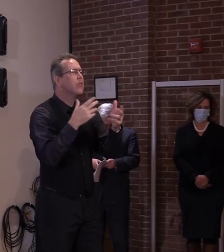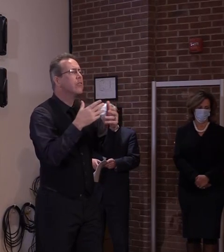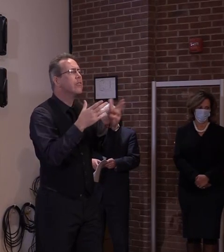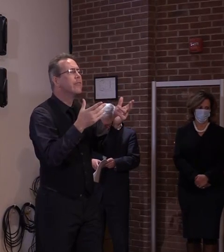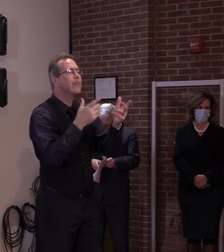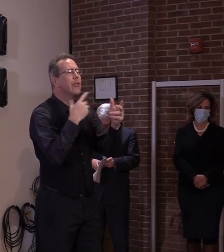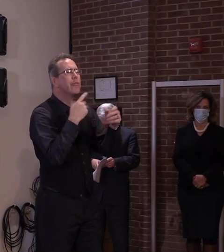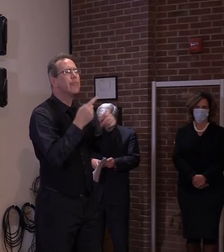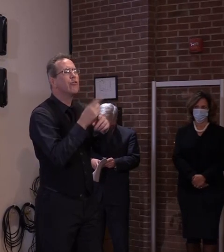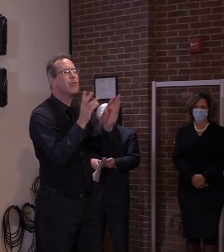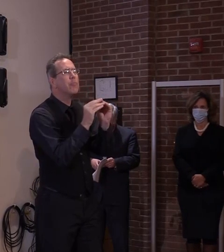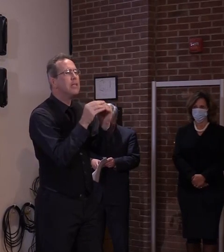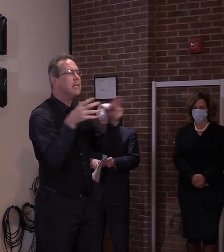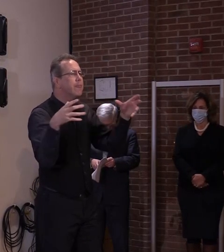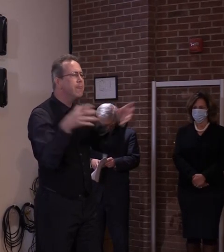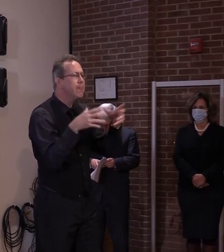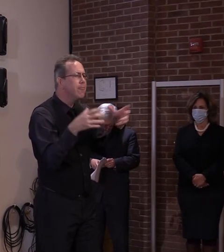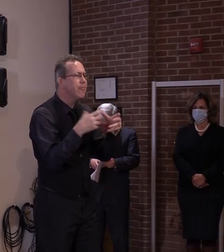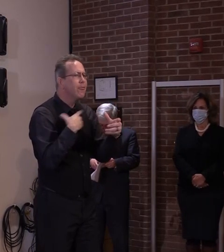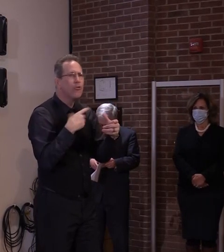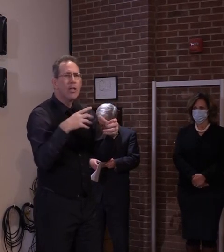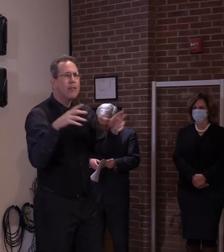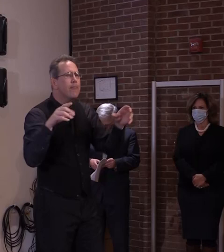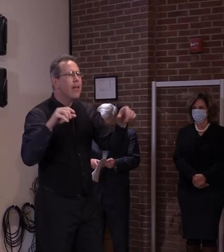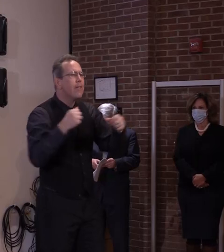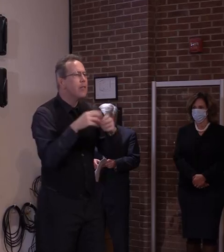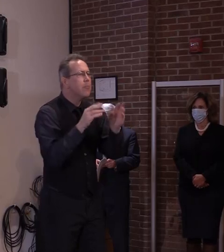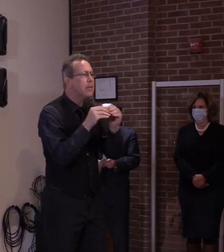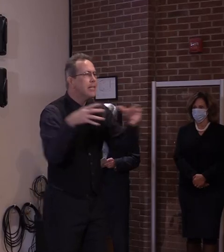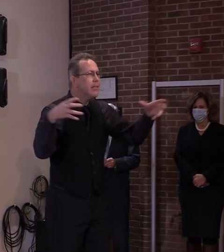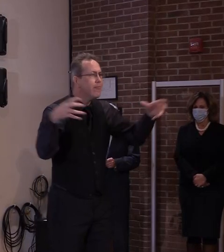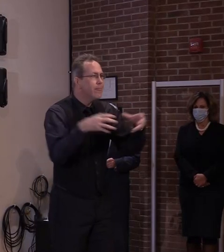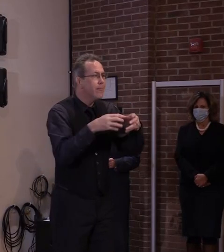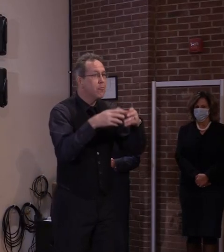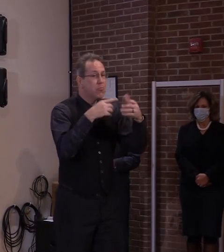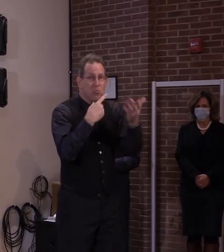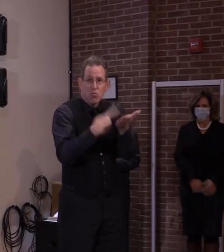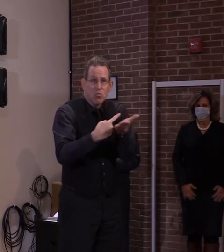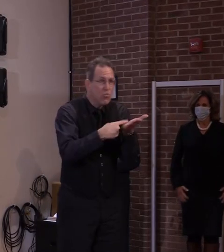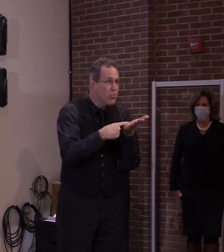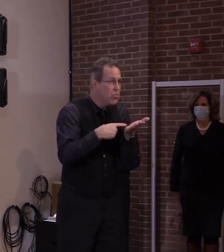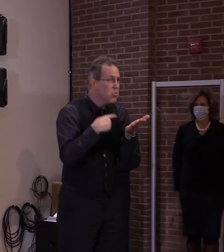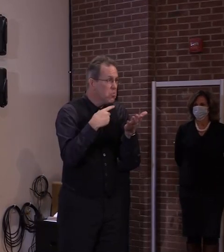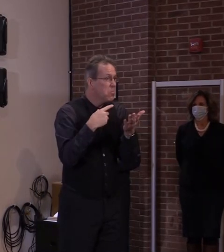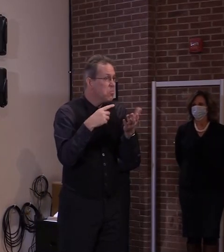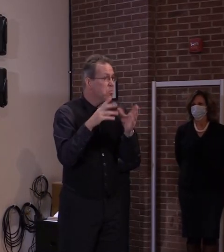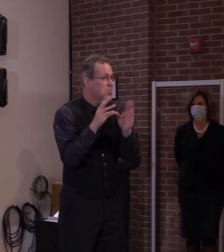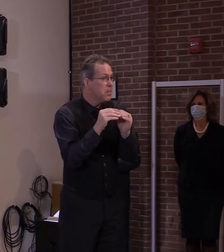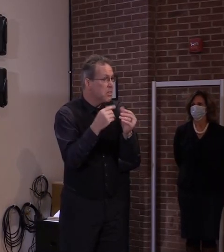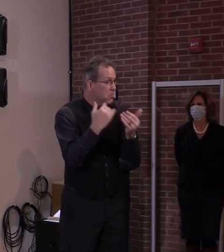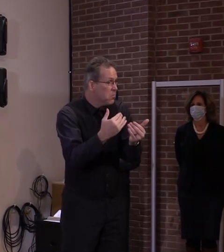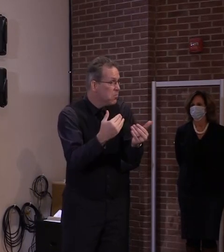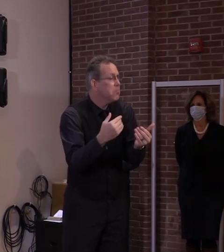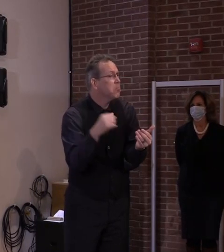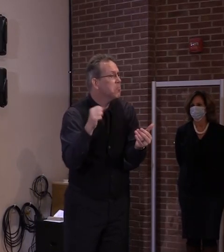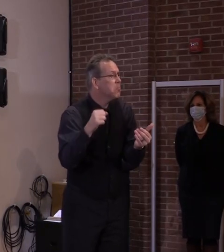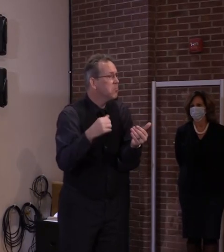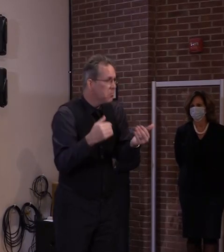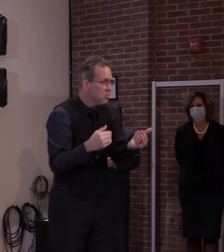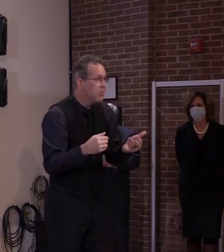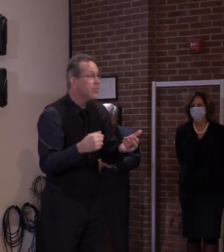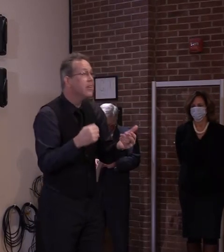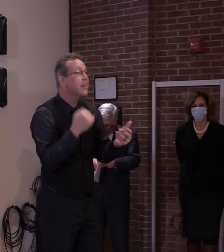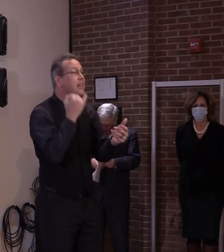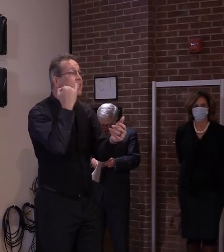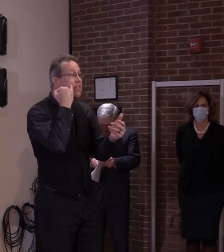they were trying to decide whether to have it or not. So they decided to move forward with it, but they were going to require anyone who